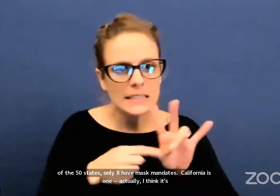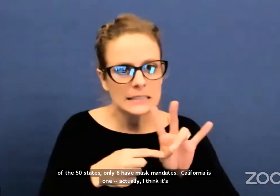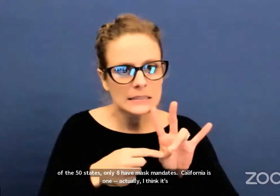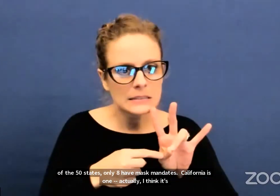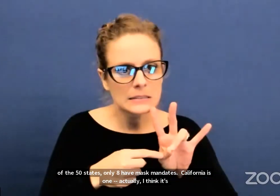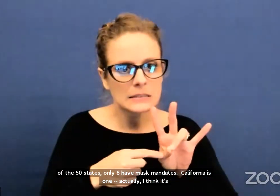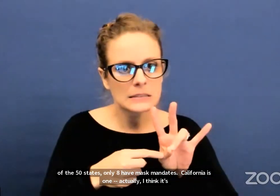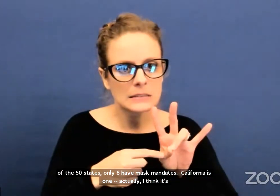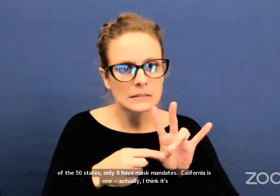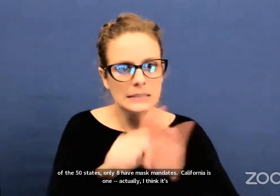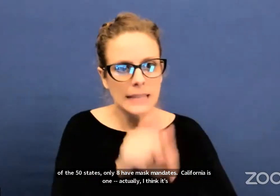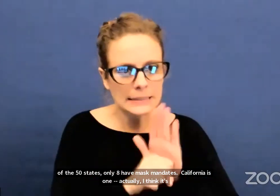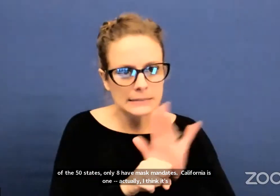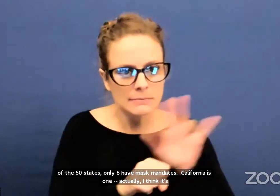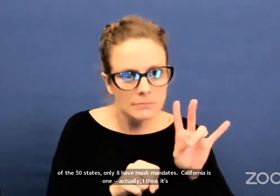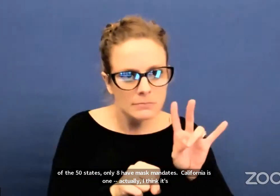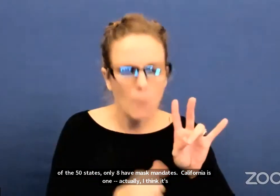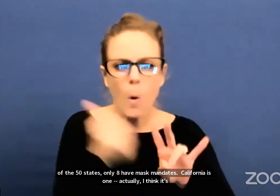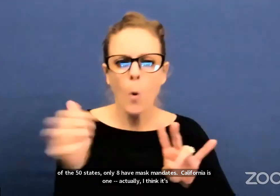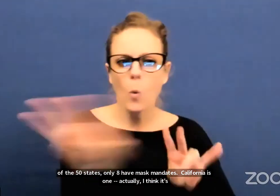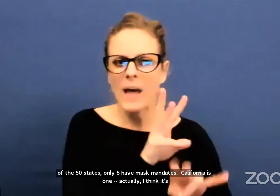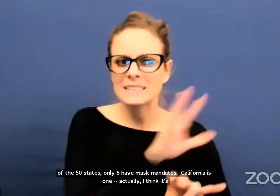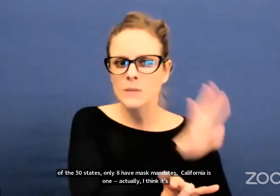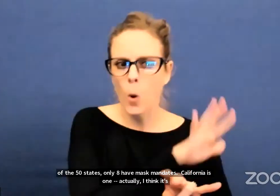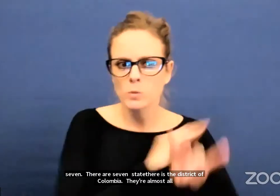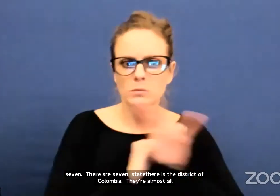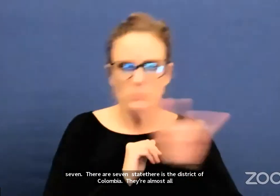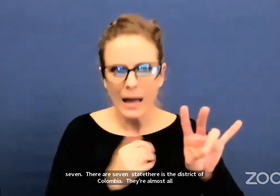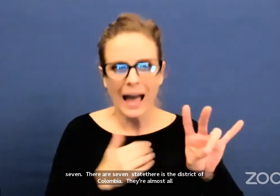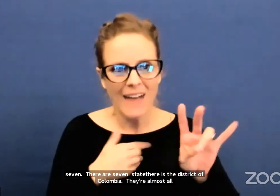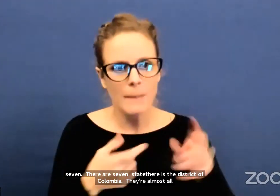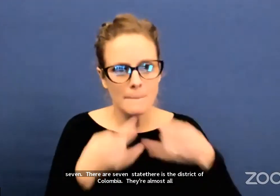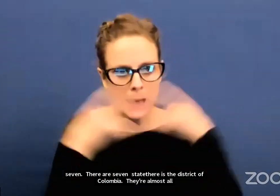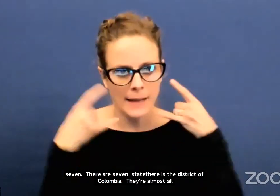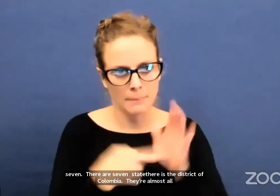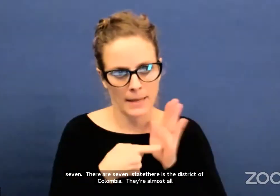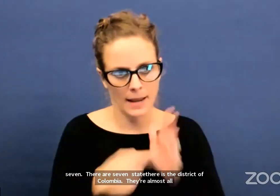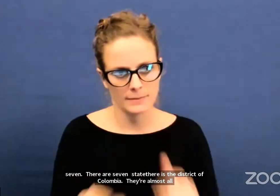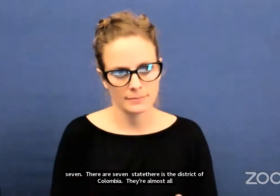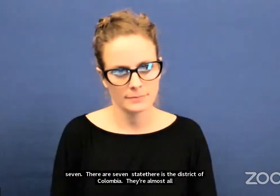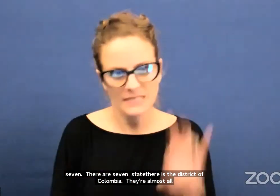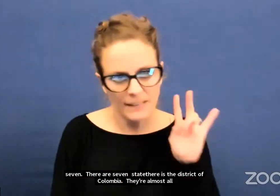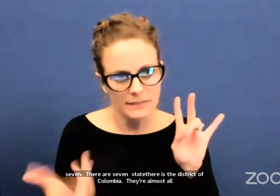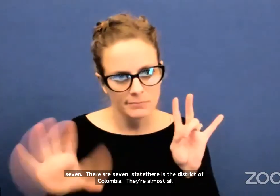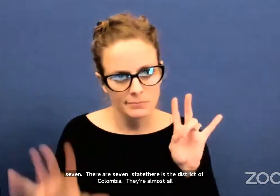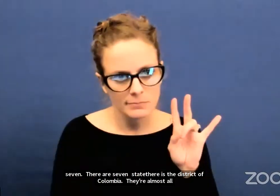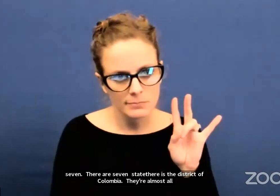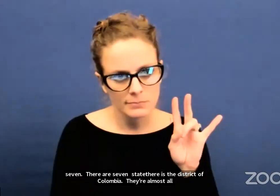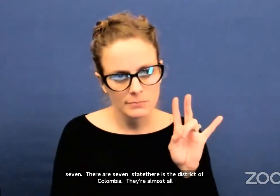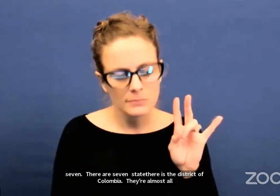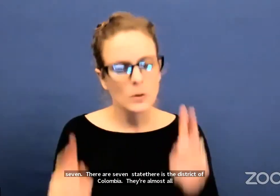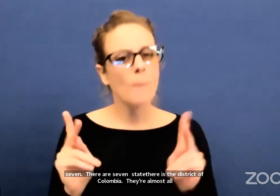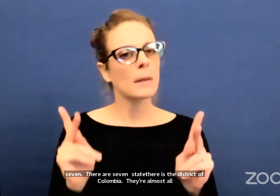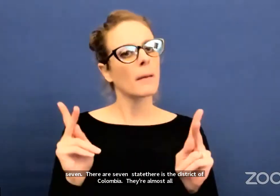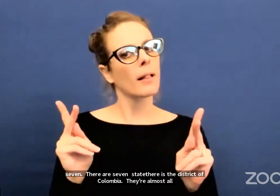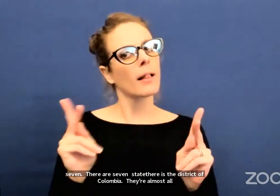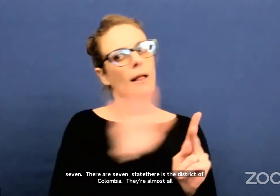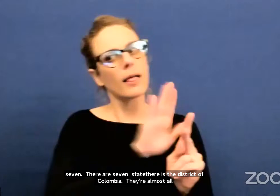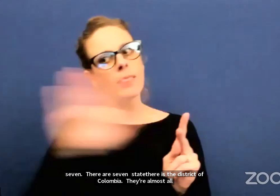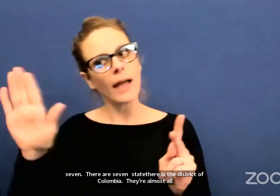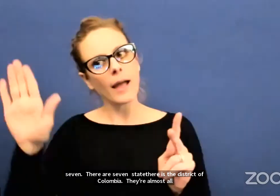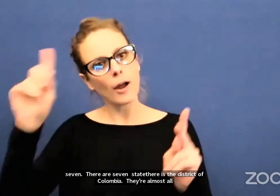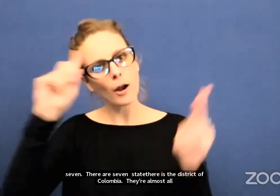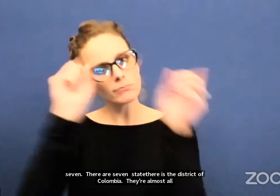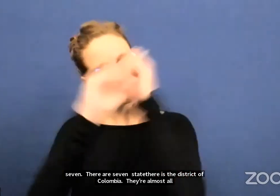They're almost all on the West Coast, right? People are approaching this differently. And that's not because